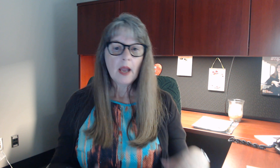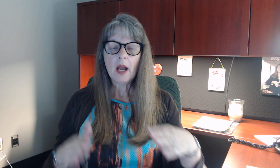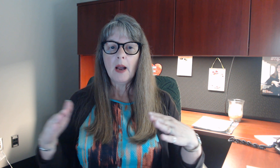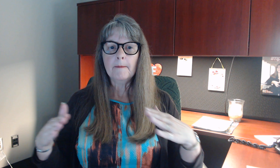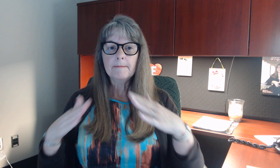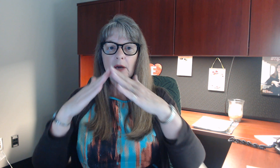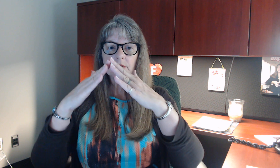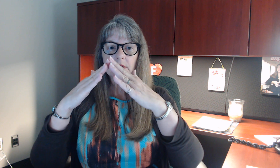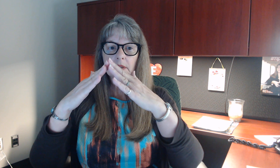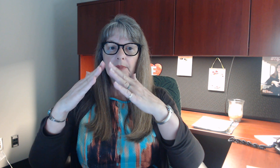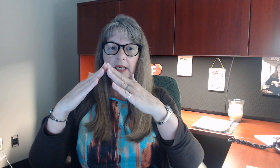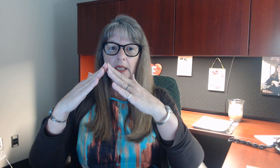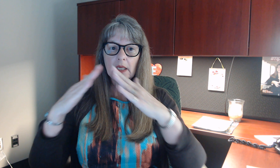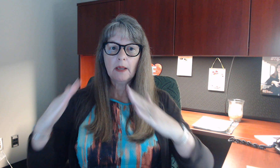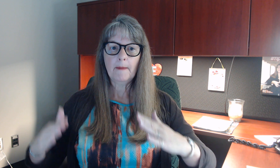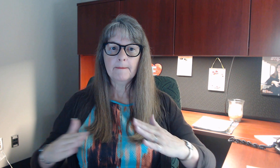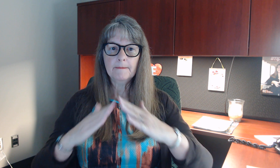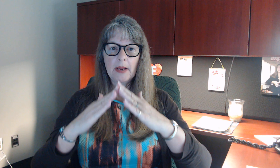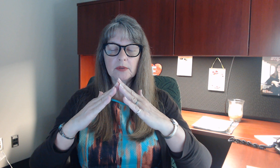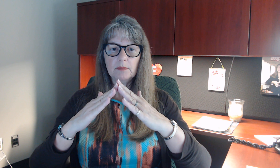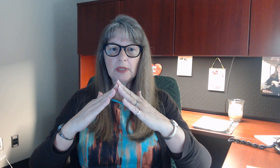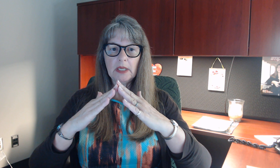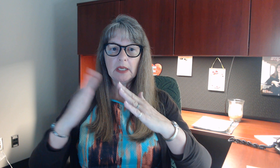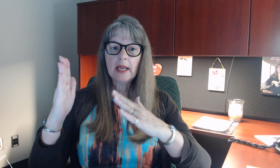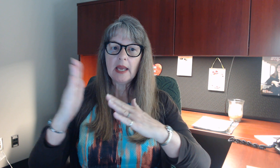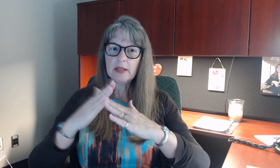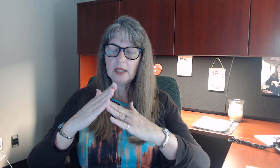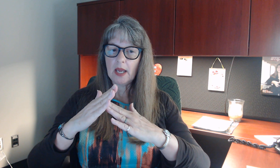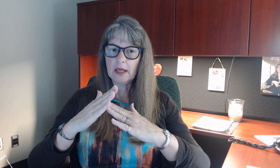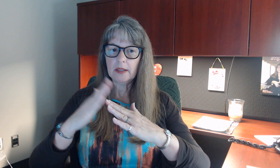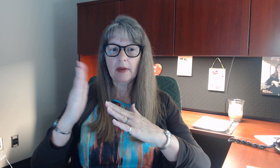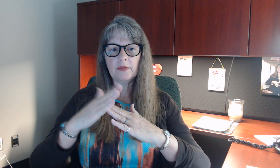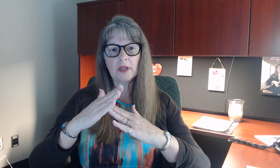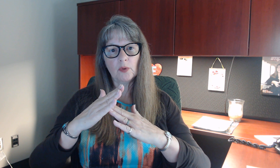A mountain peak. And then I think I've already done